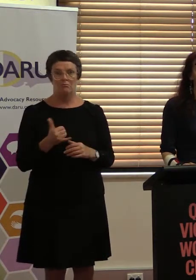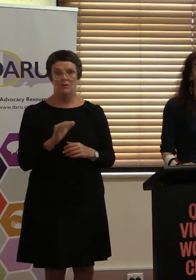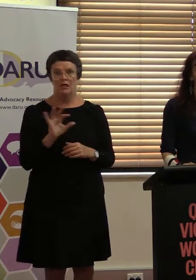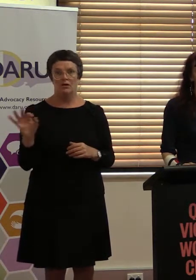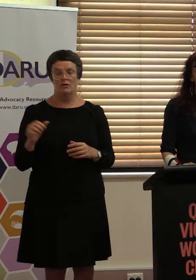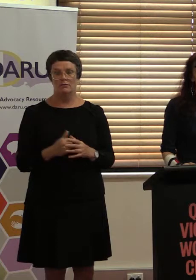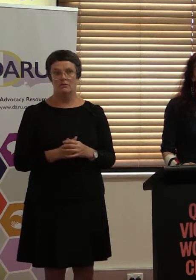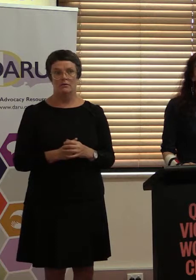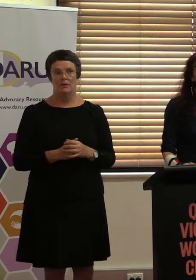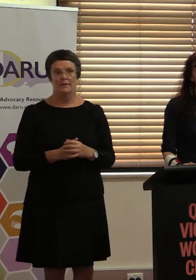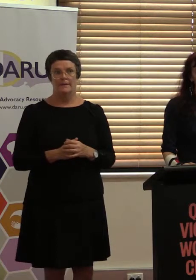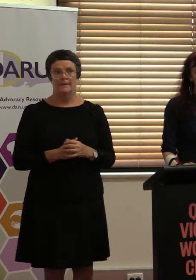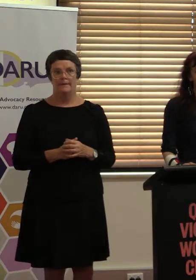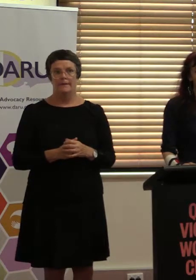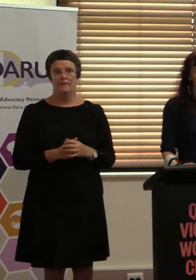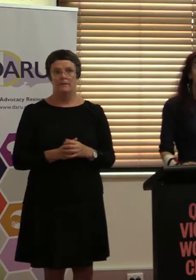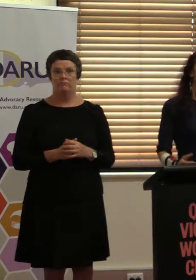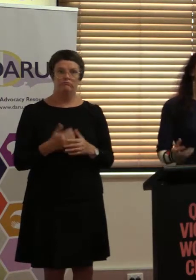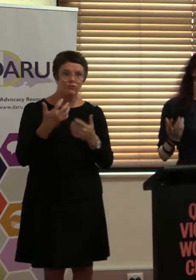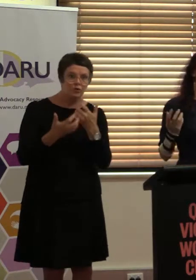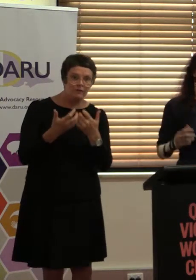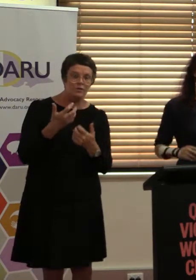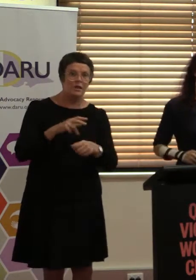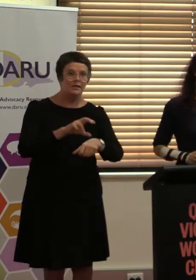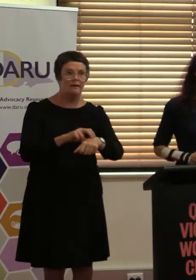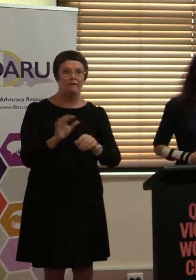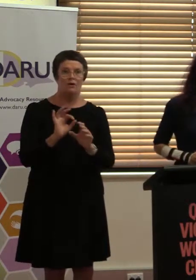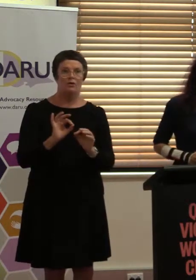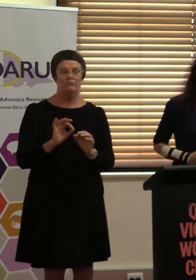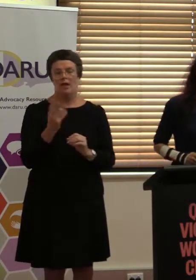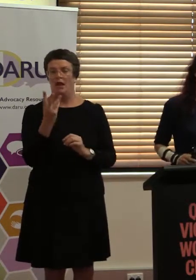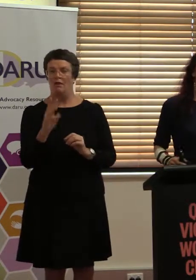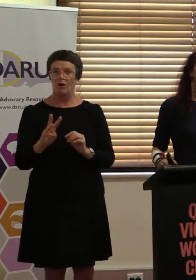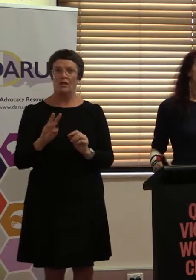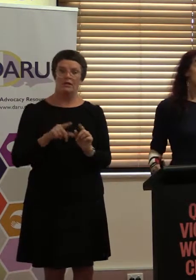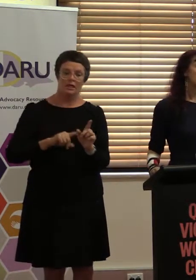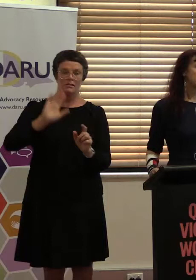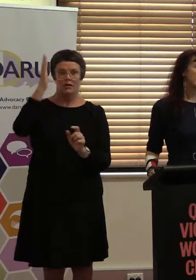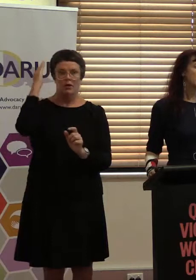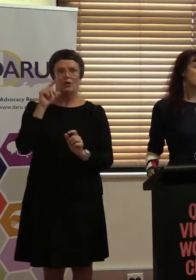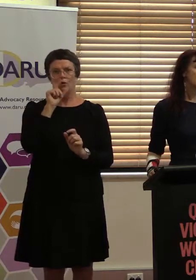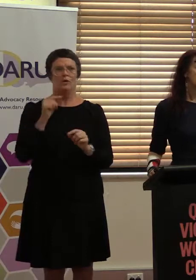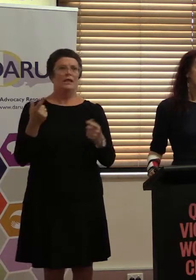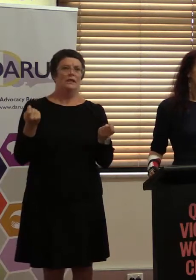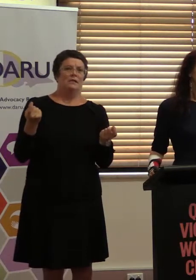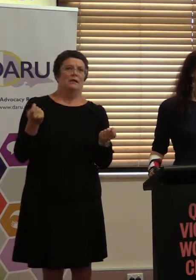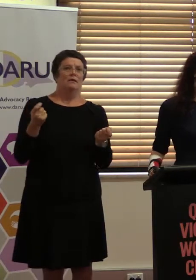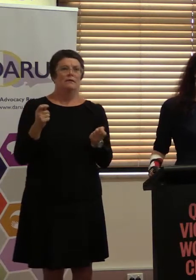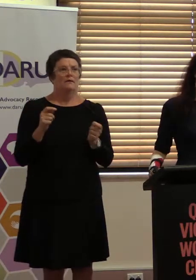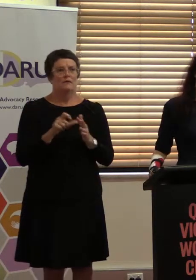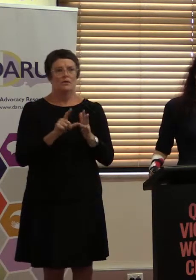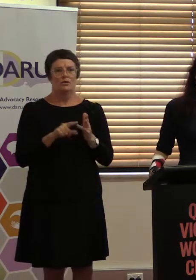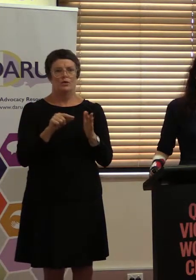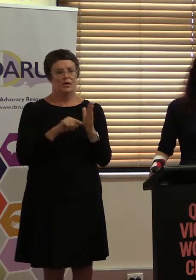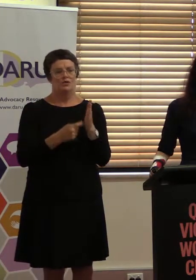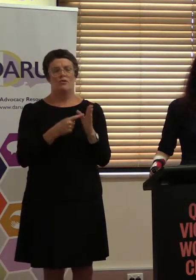You're not going to be able to get tertiary education. It's not like 30 years ago when you could just pick up a trade like painting. Nowadays,